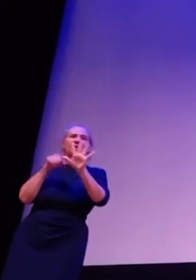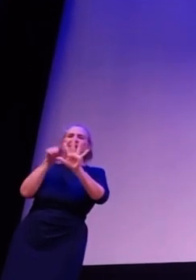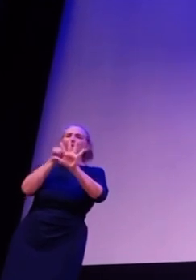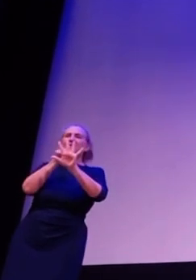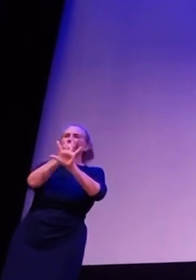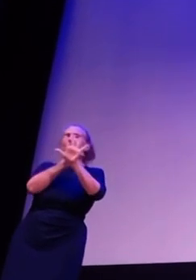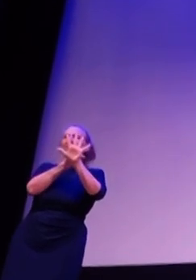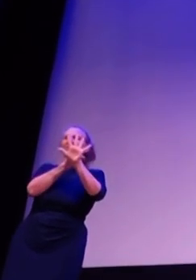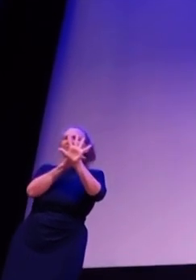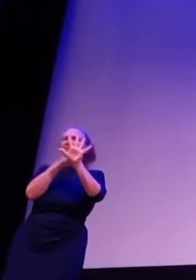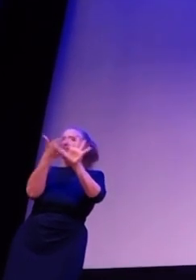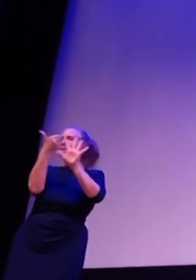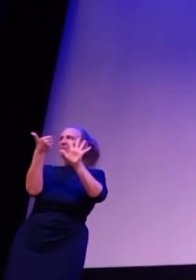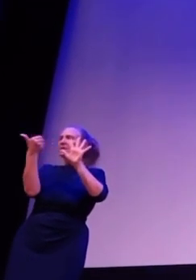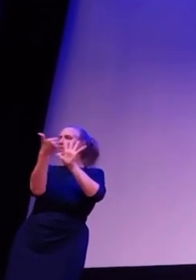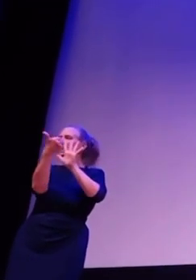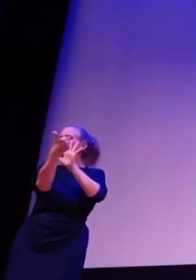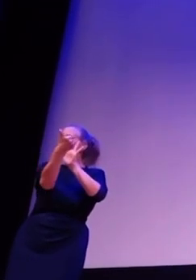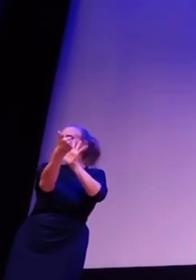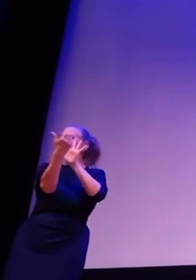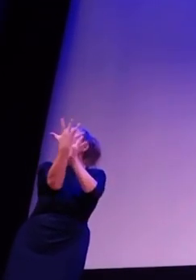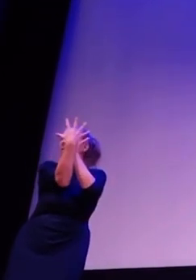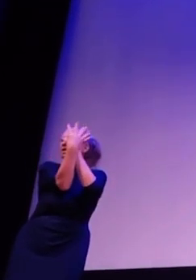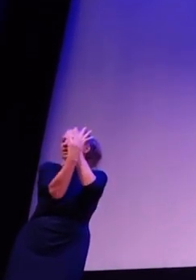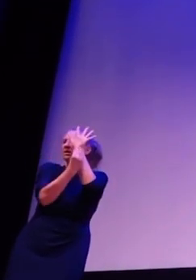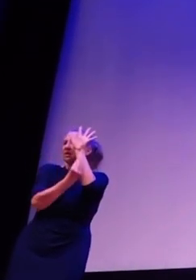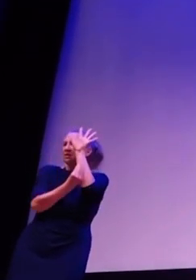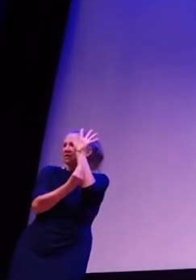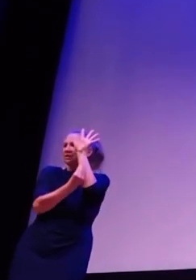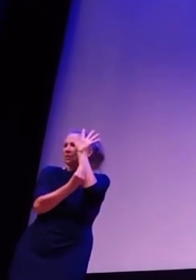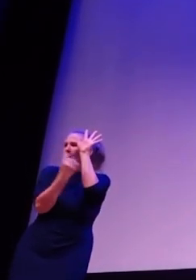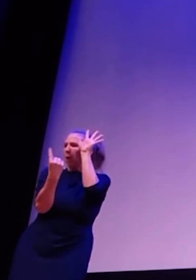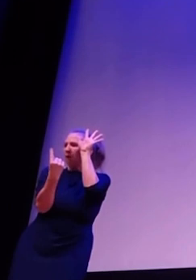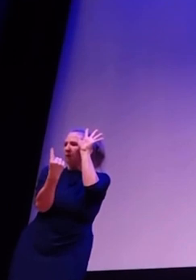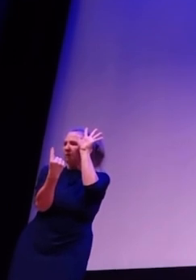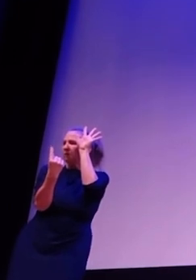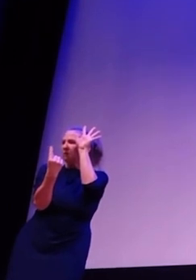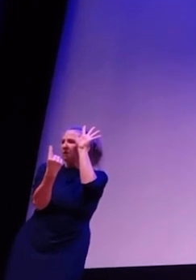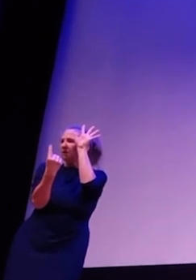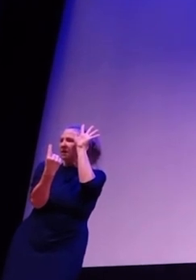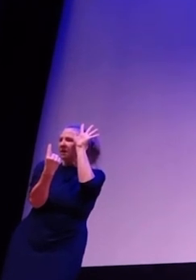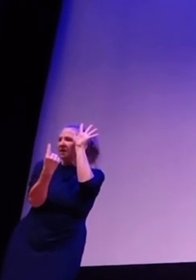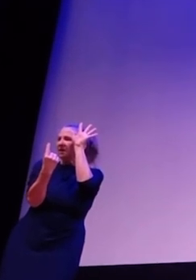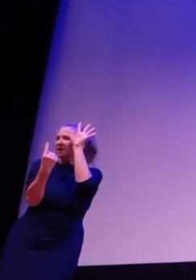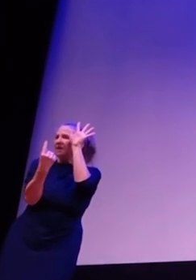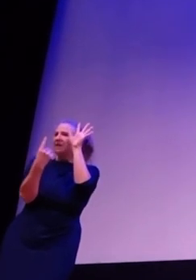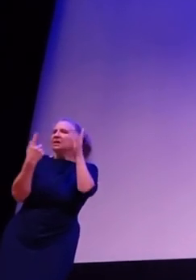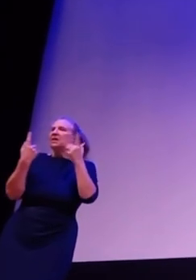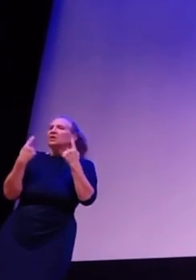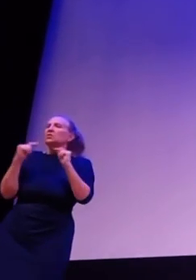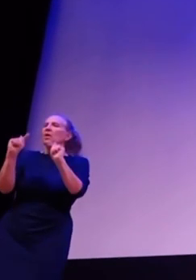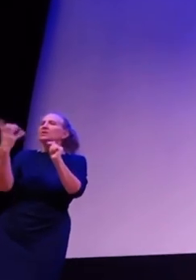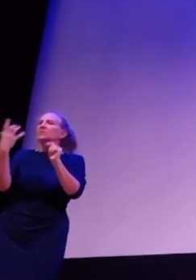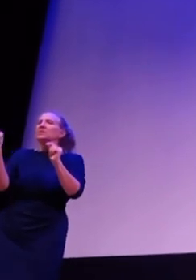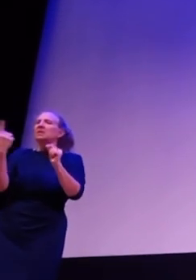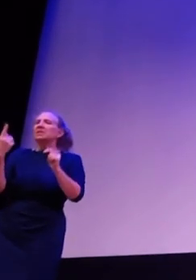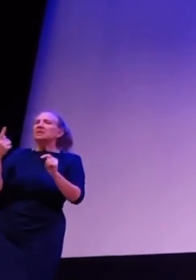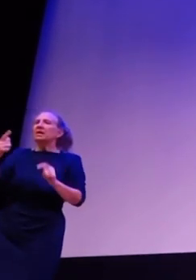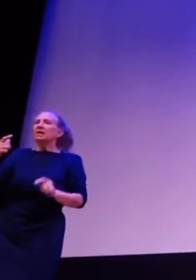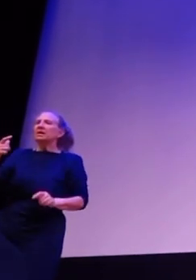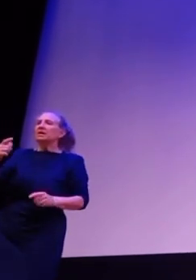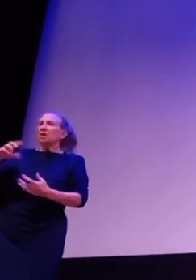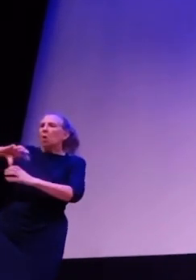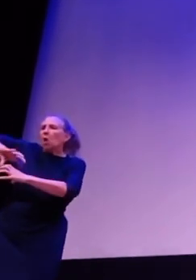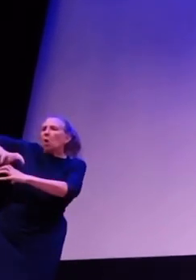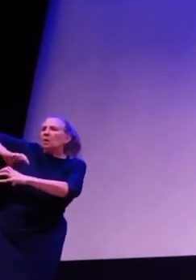are all separate, but actually they're kind of tied together. And if you try to do something with just one, like open a jar, you